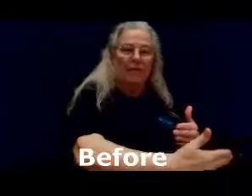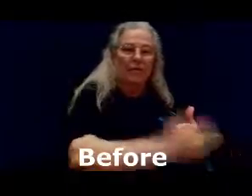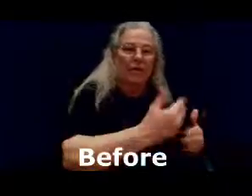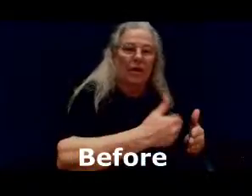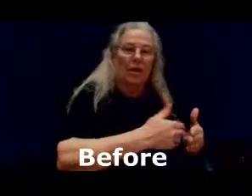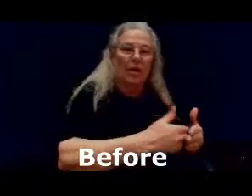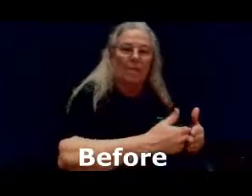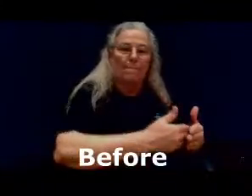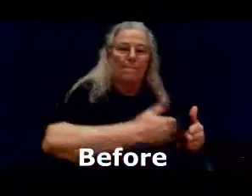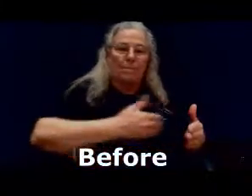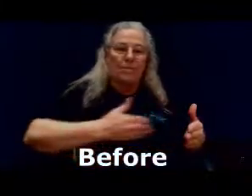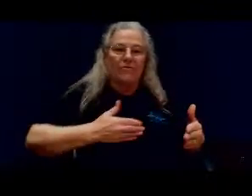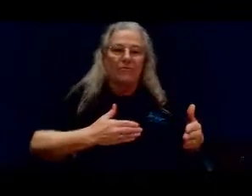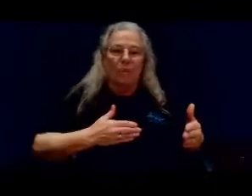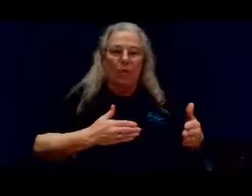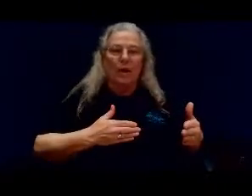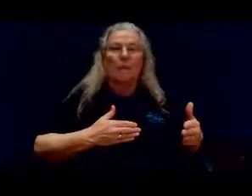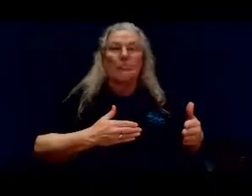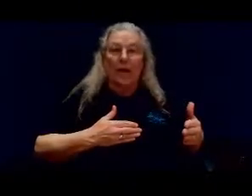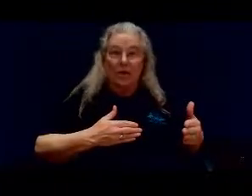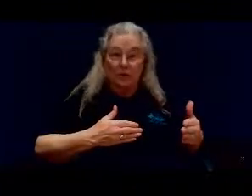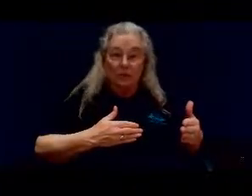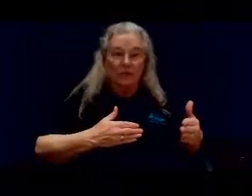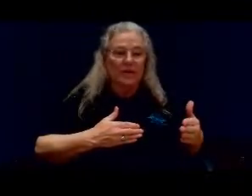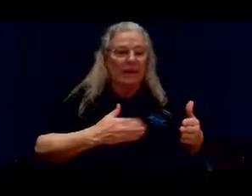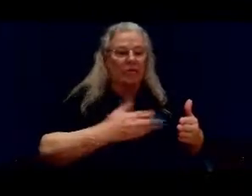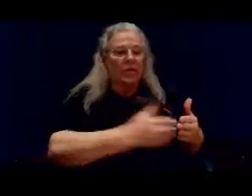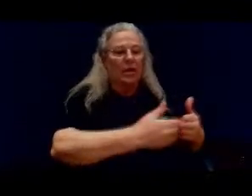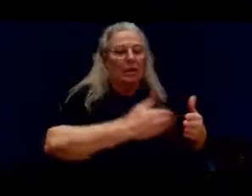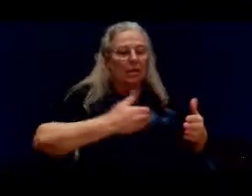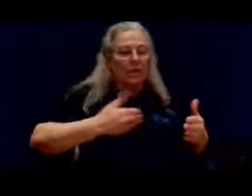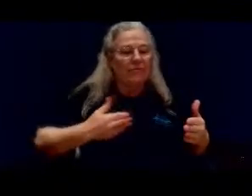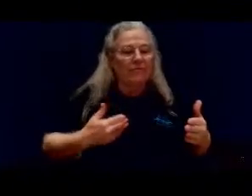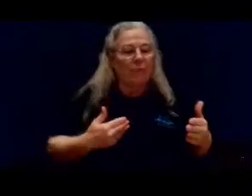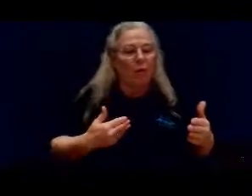After, before comes back to yourself. Before.